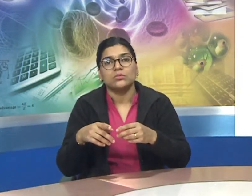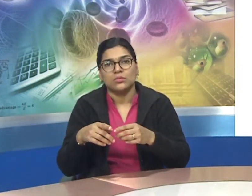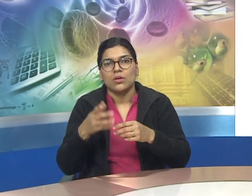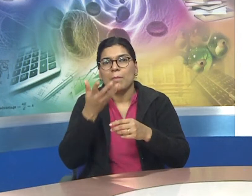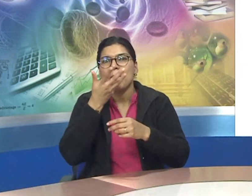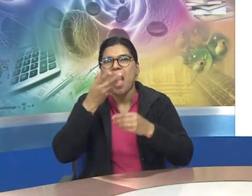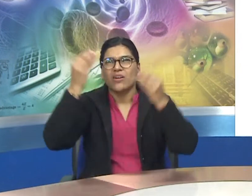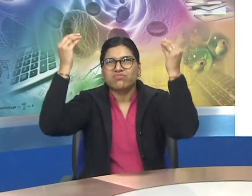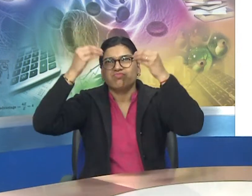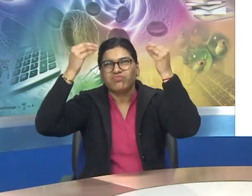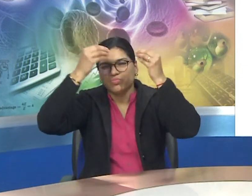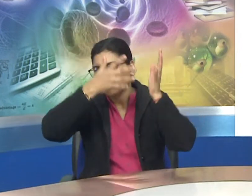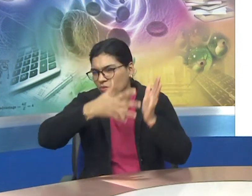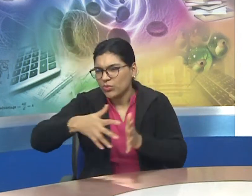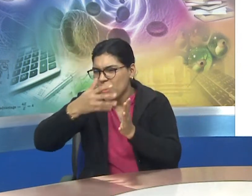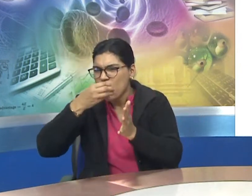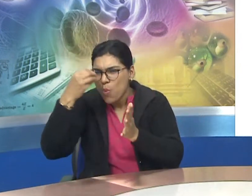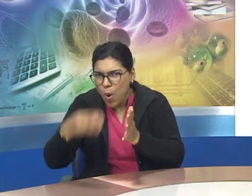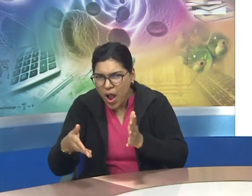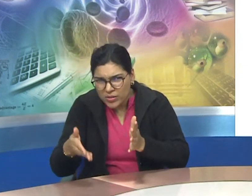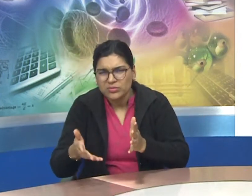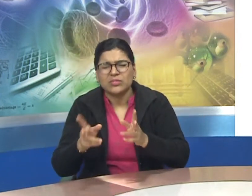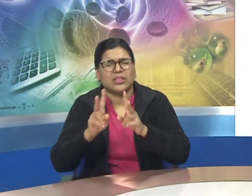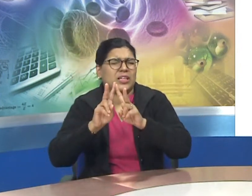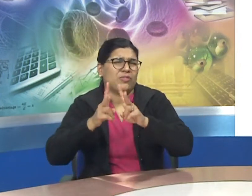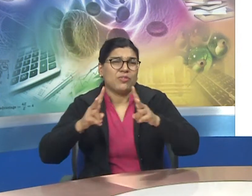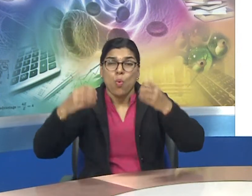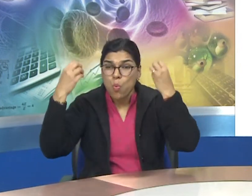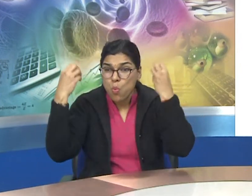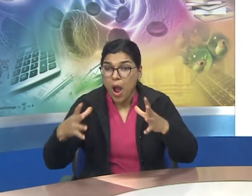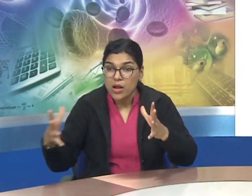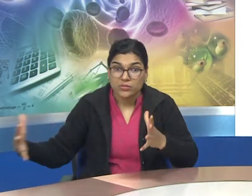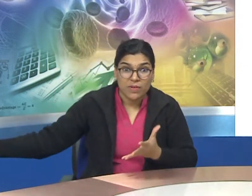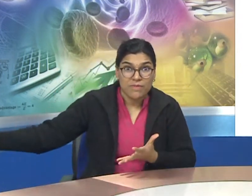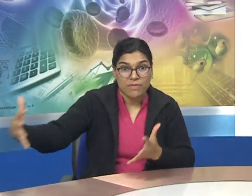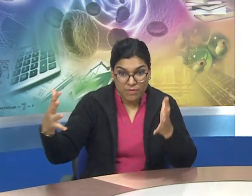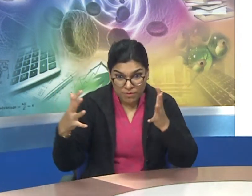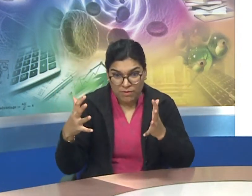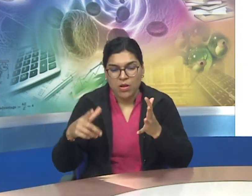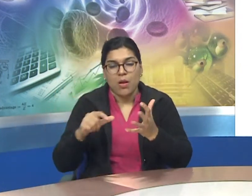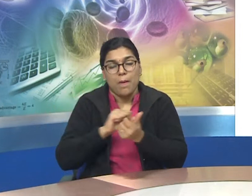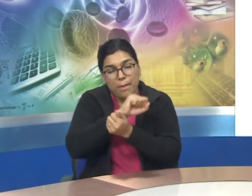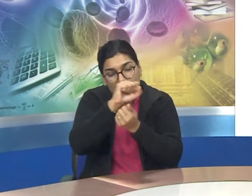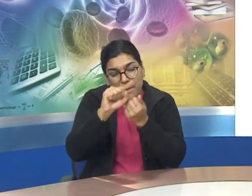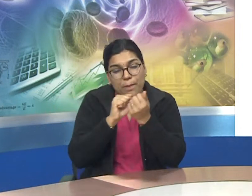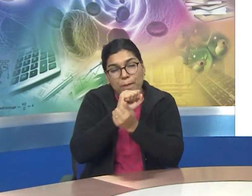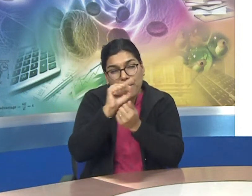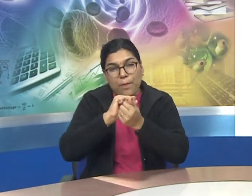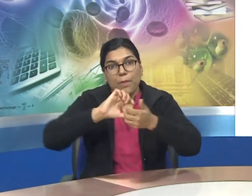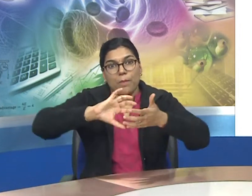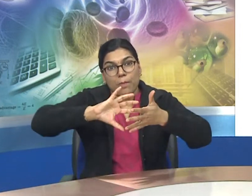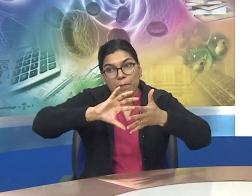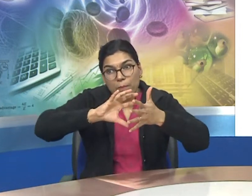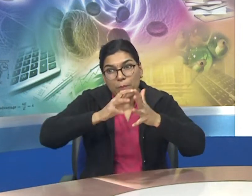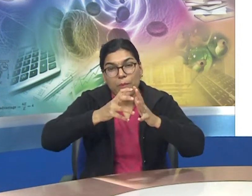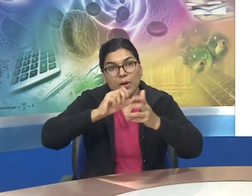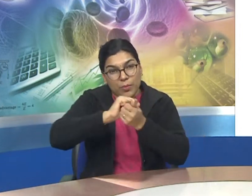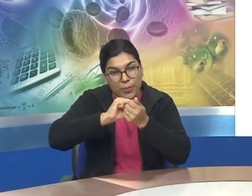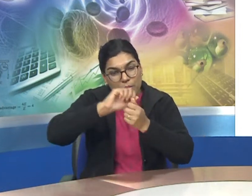So this is something which is created out of the waste materials. They are the bio-waste or